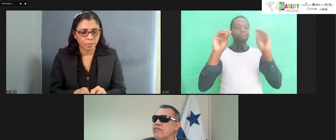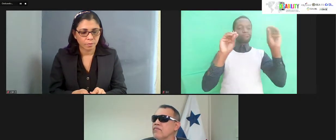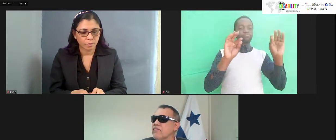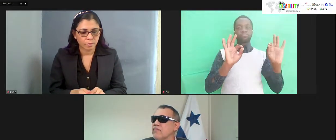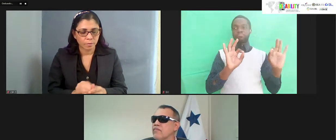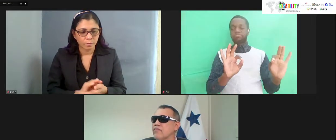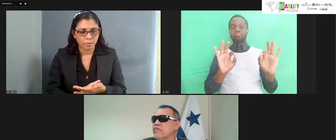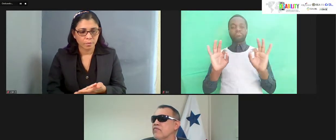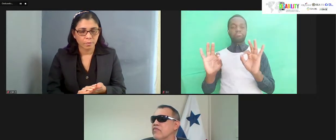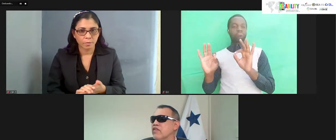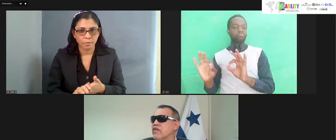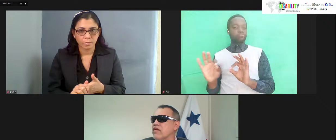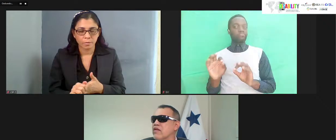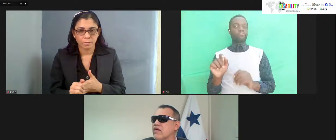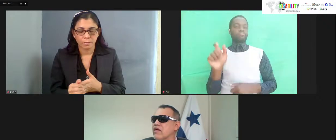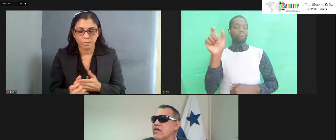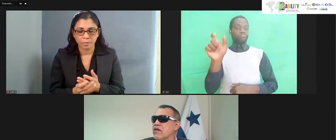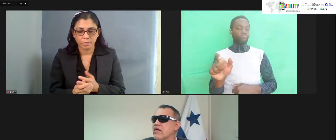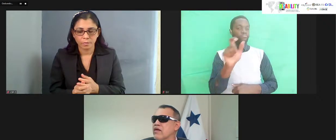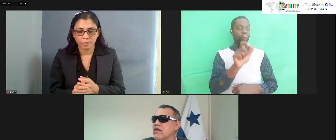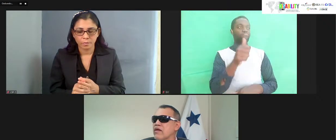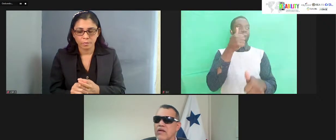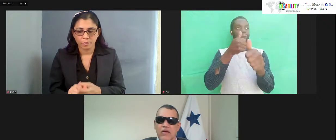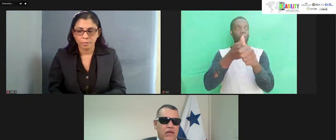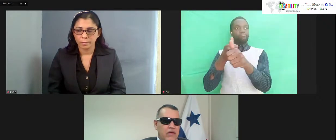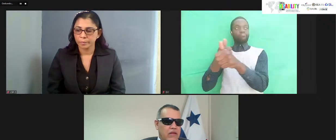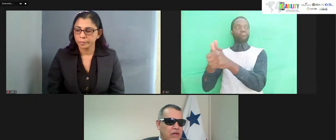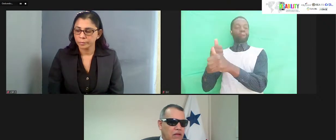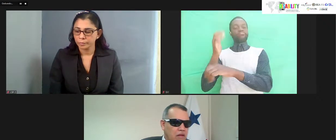is foreign